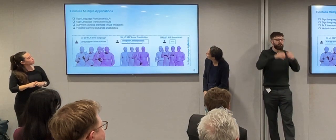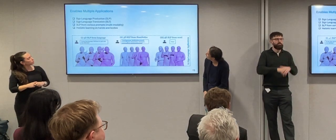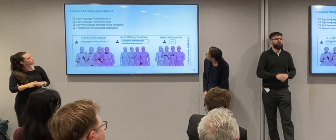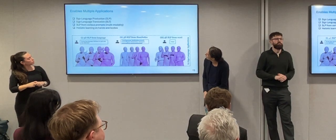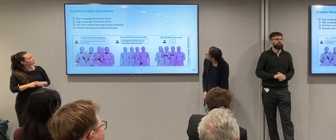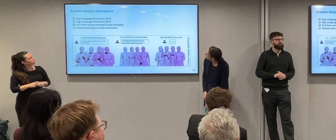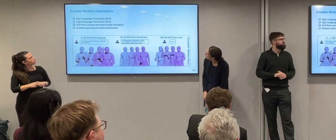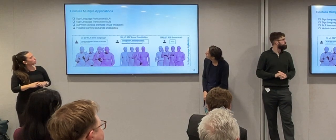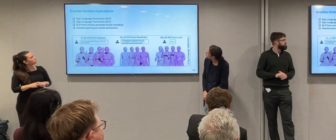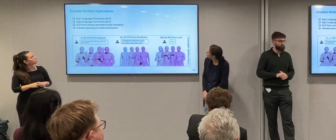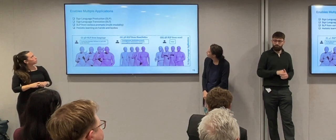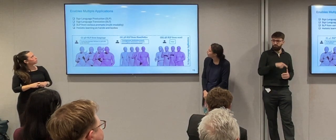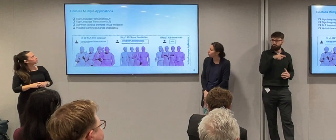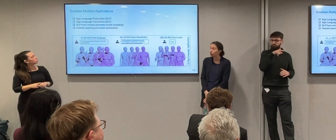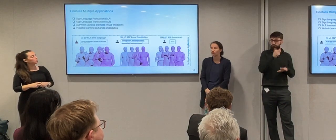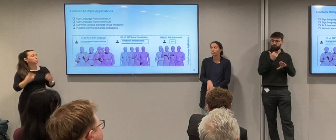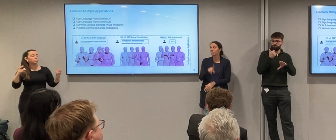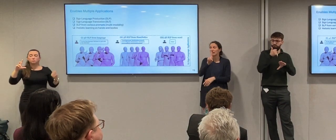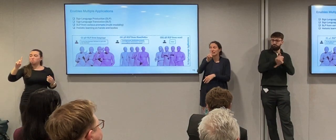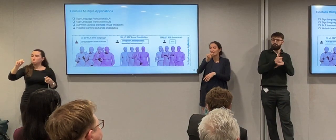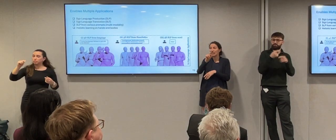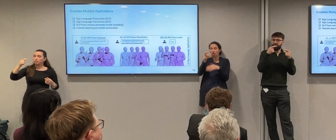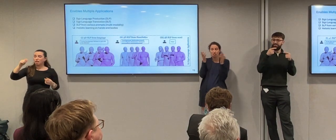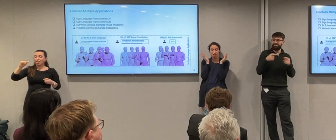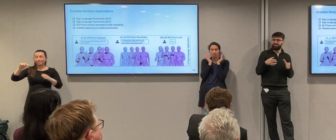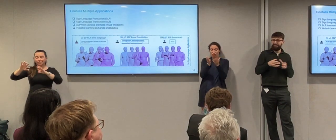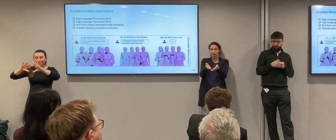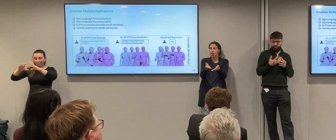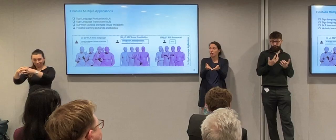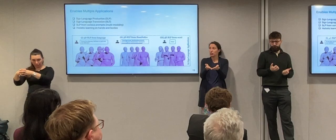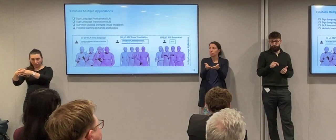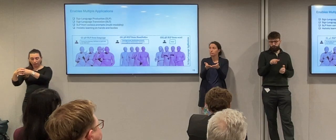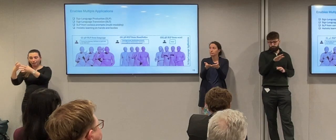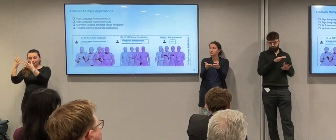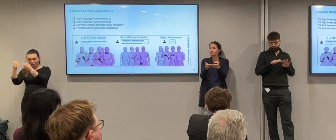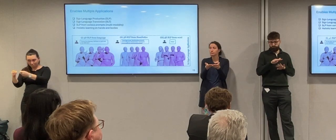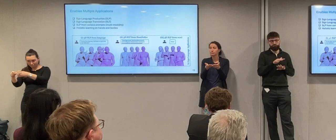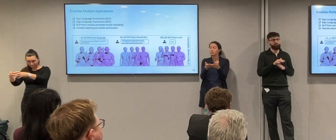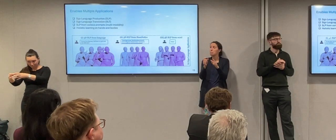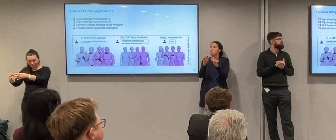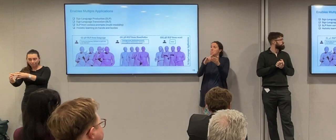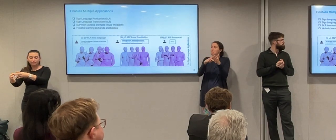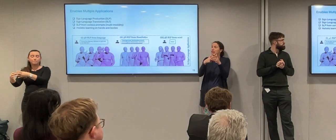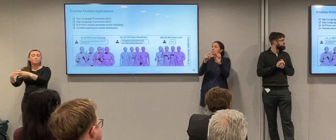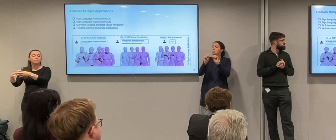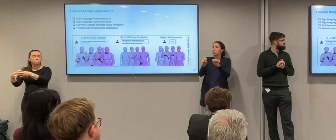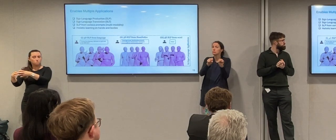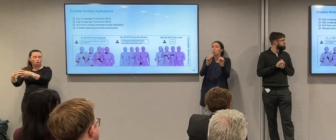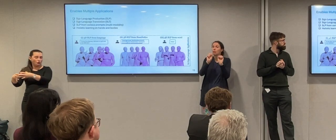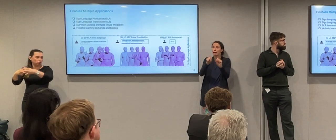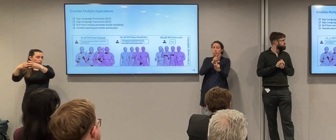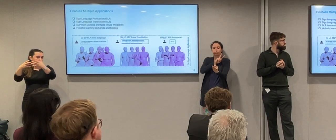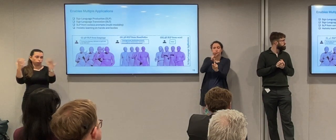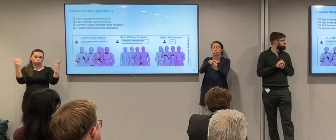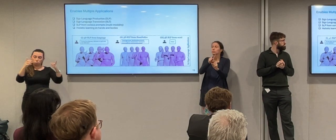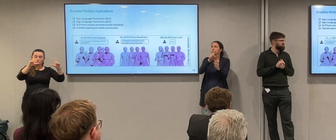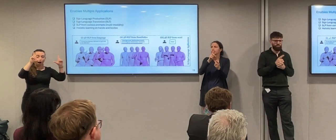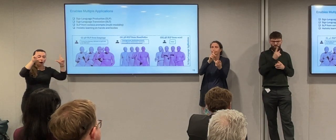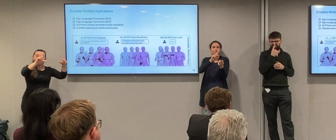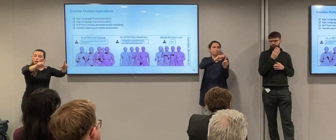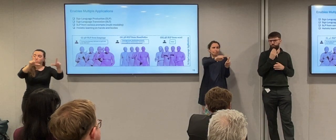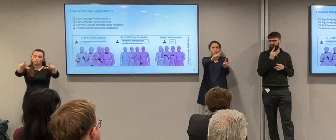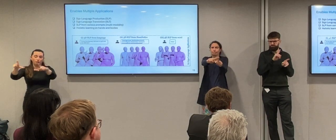once this data set is there, it is possible to go ahead and apply it to different